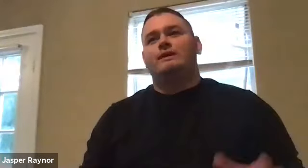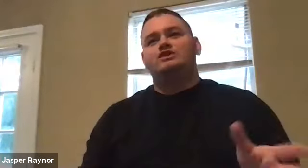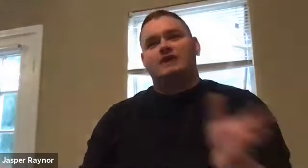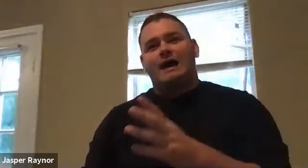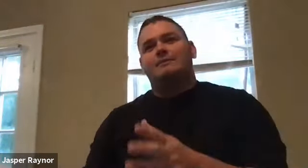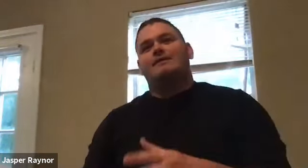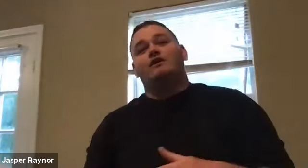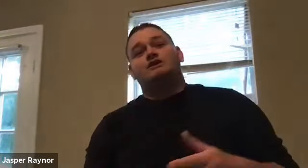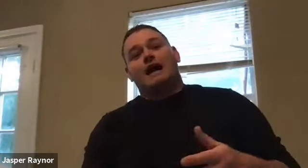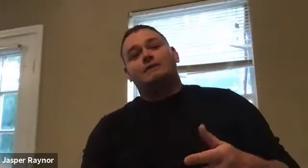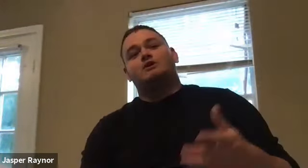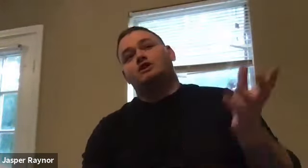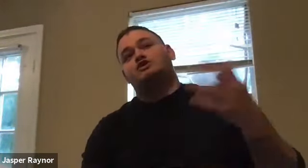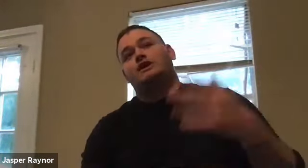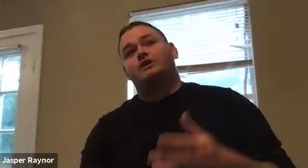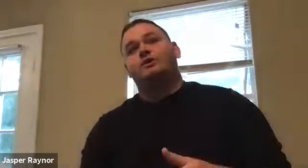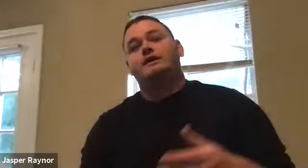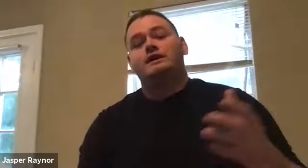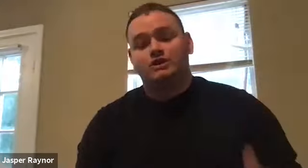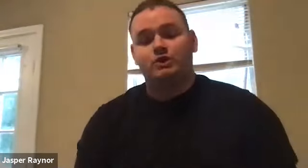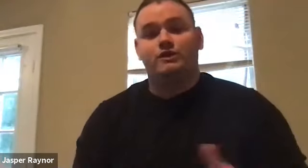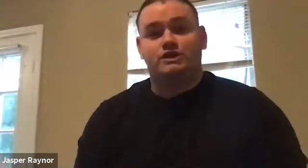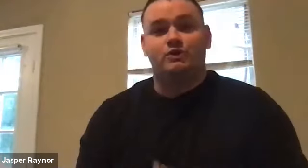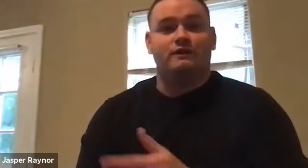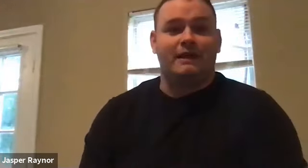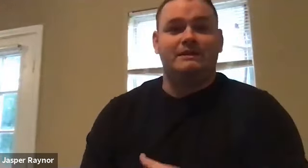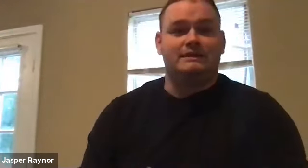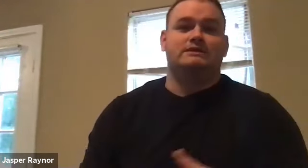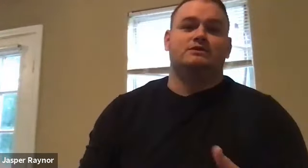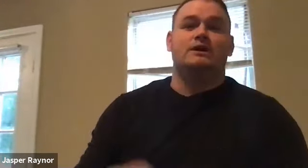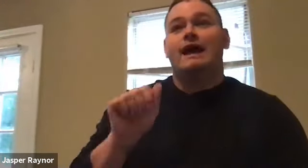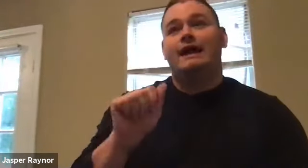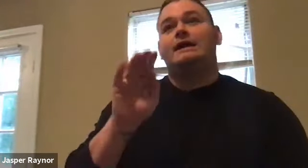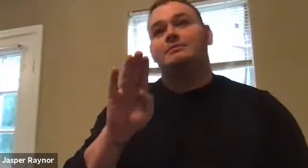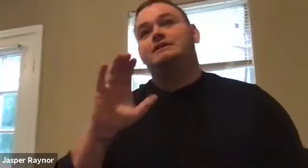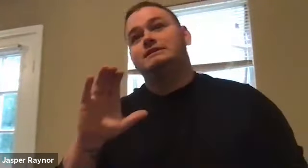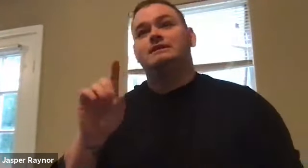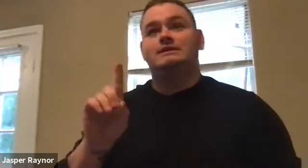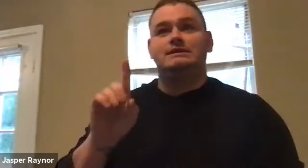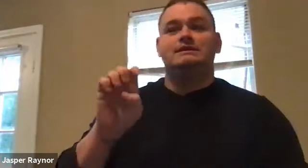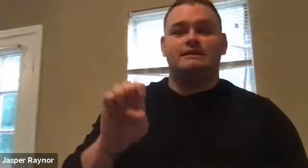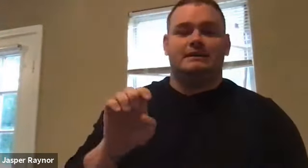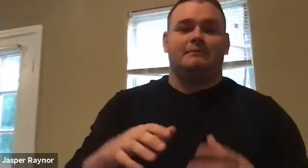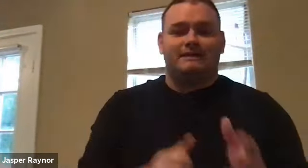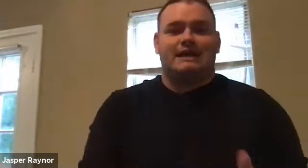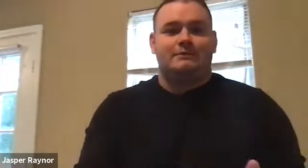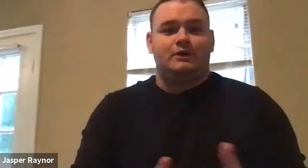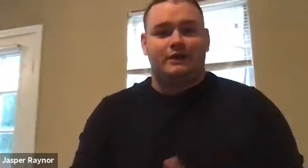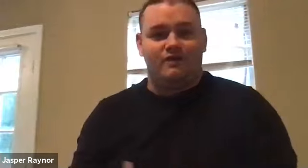each time. And then over time, you can start trying to do it to the tune of ABCs. You A, B, C, D, and by the time you can do